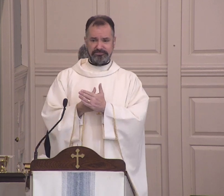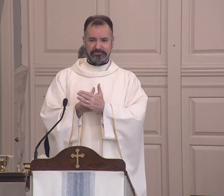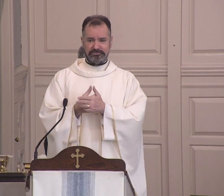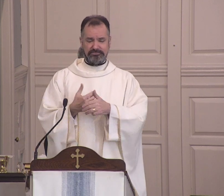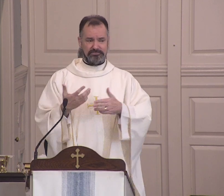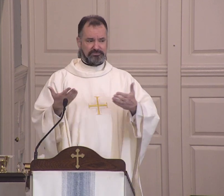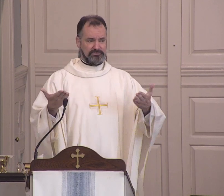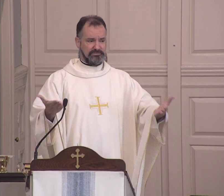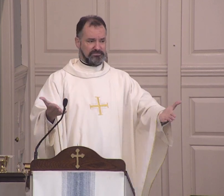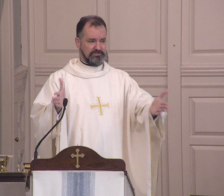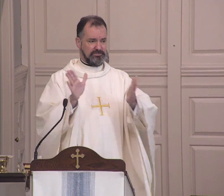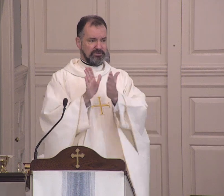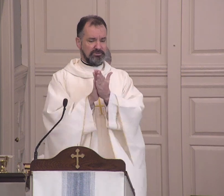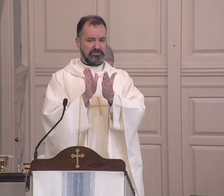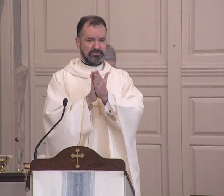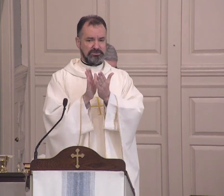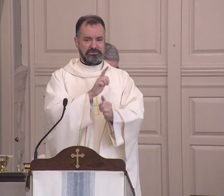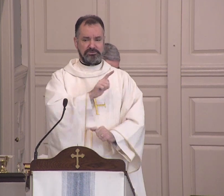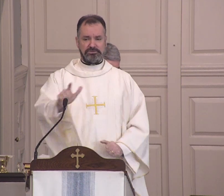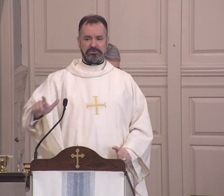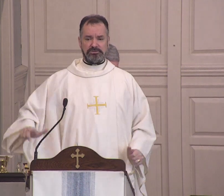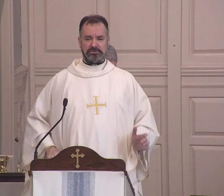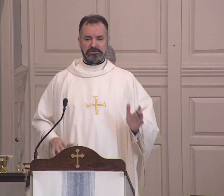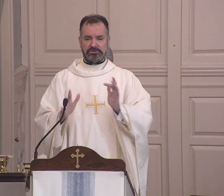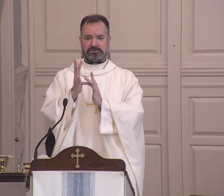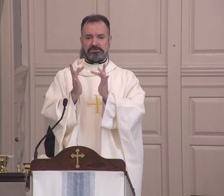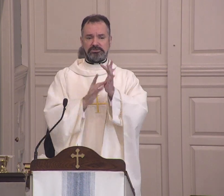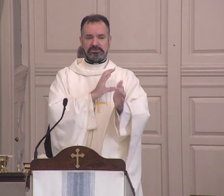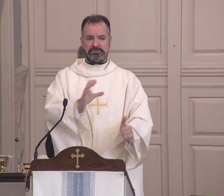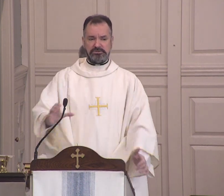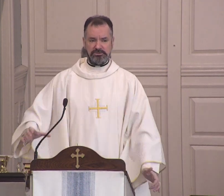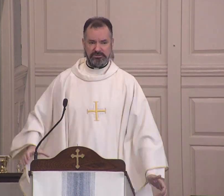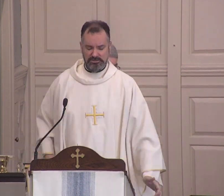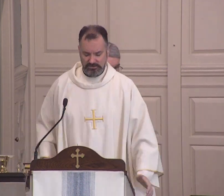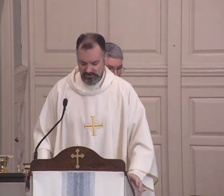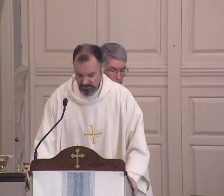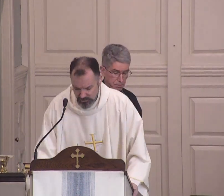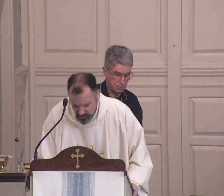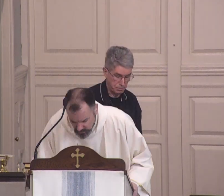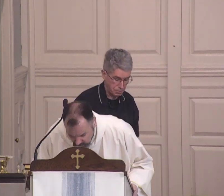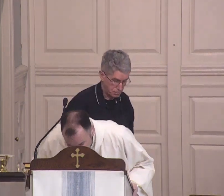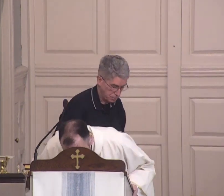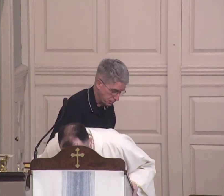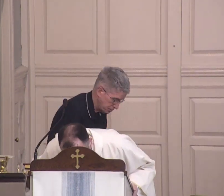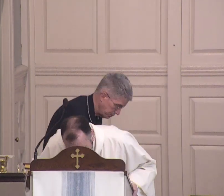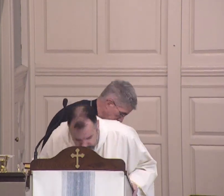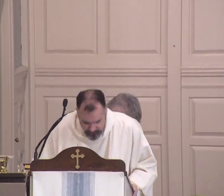The Gospel of the Lord. Praise to you, Lord Jesus Christ.